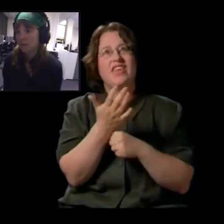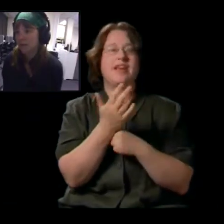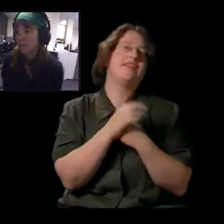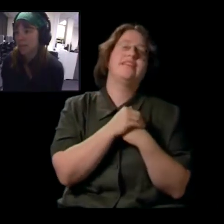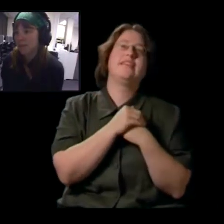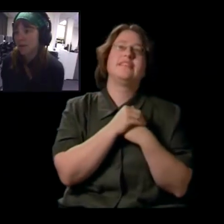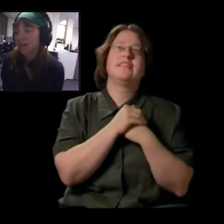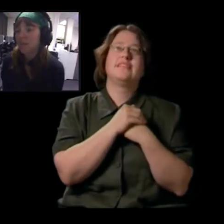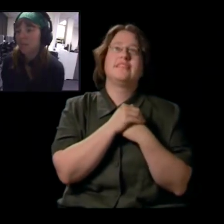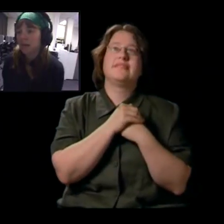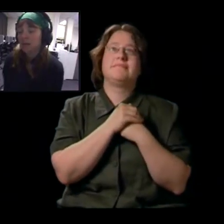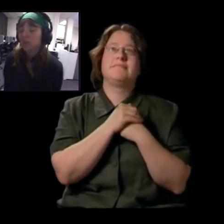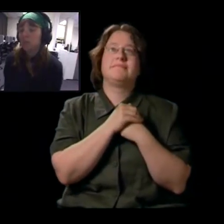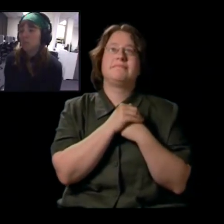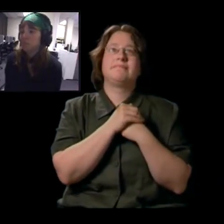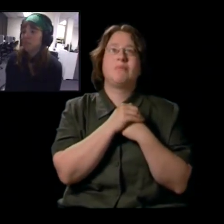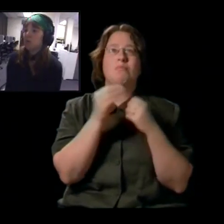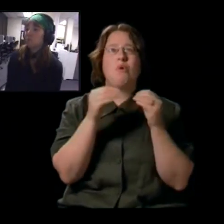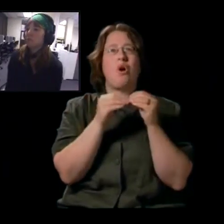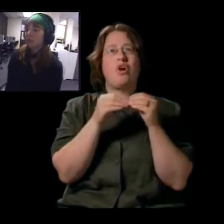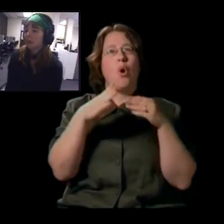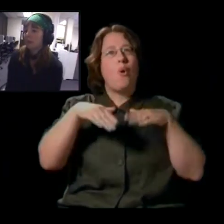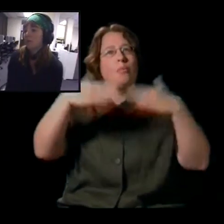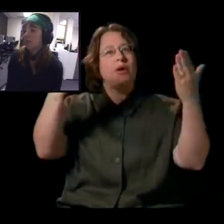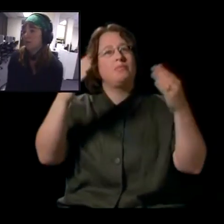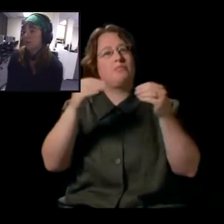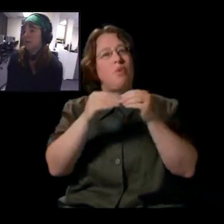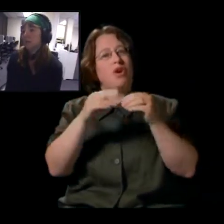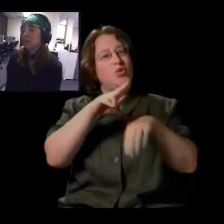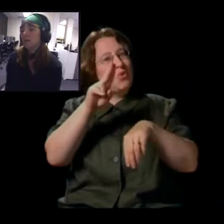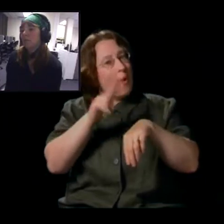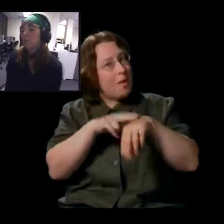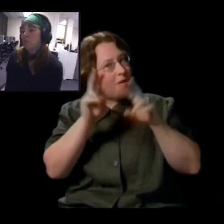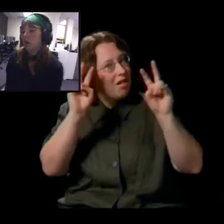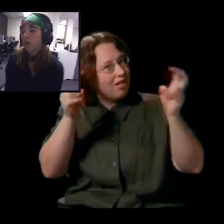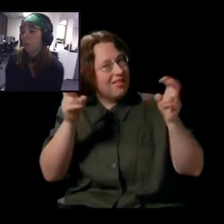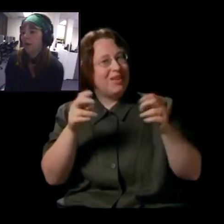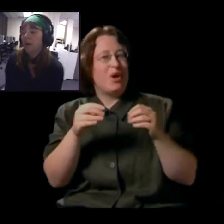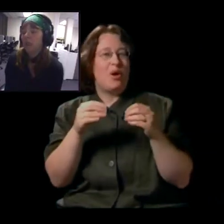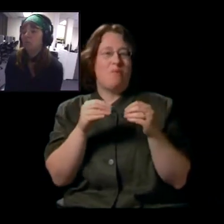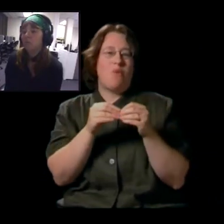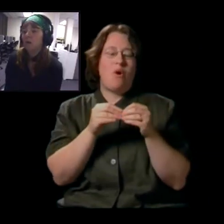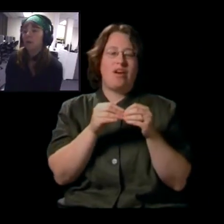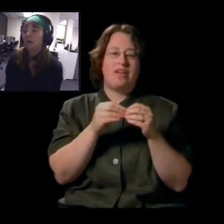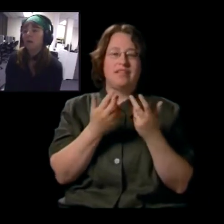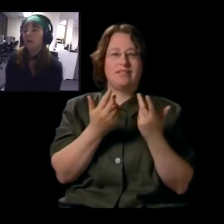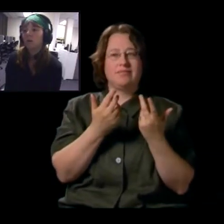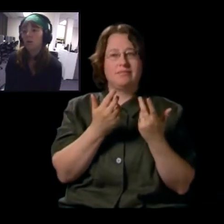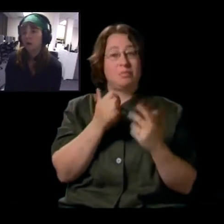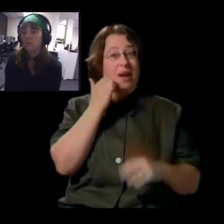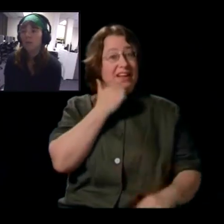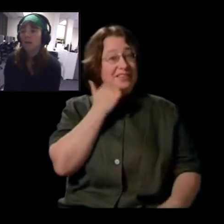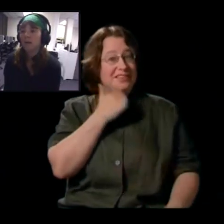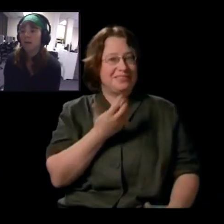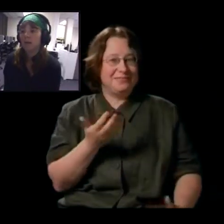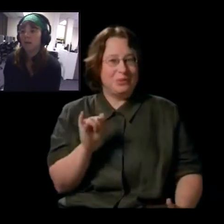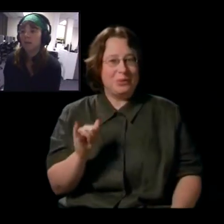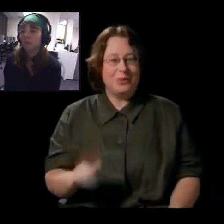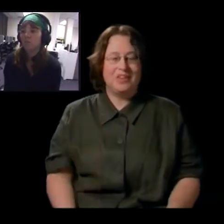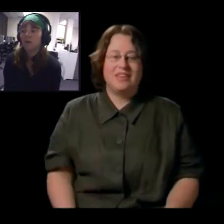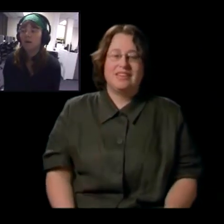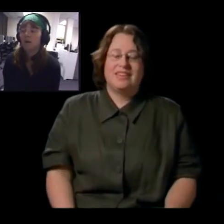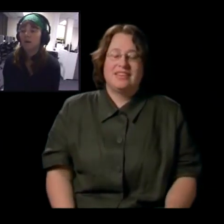buildings because it made people start thinking of other things. It's more open and more normal